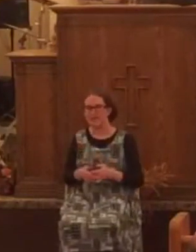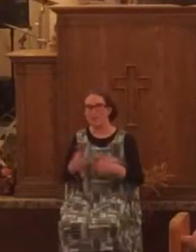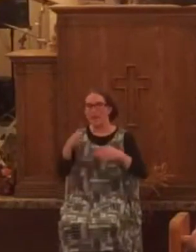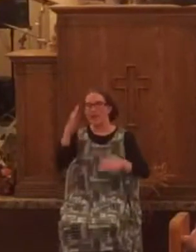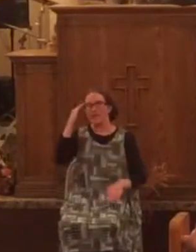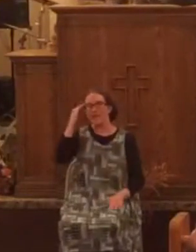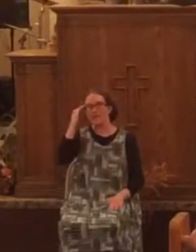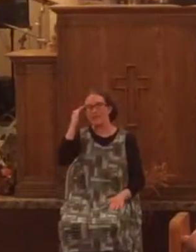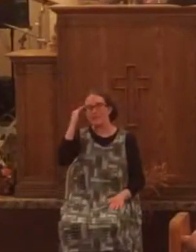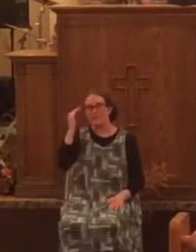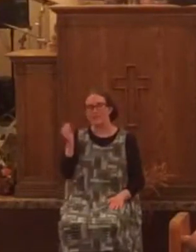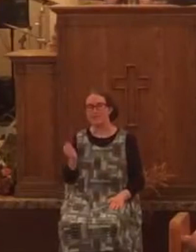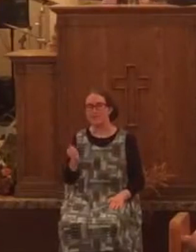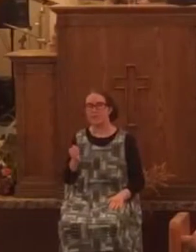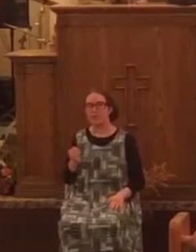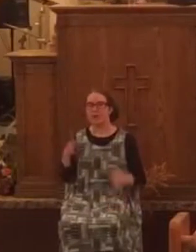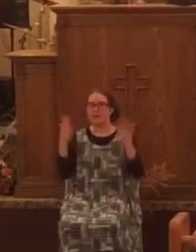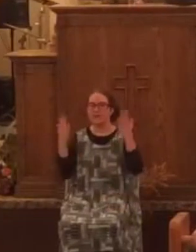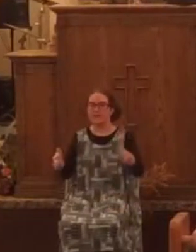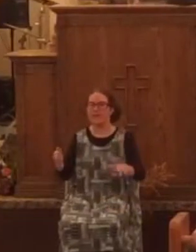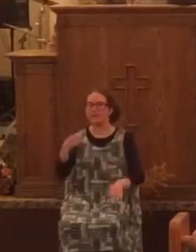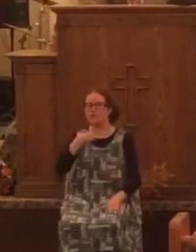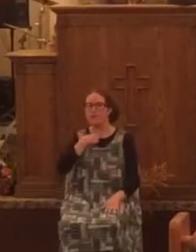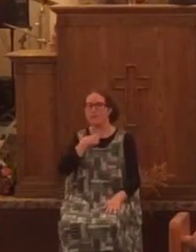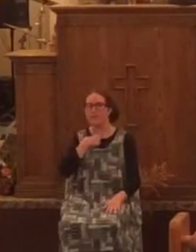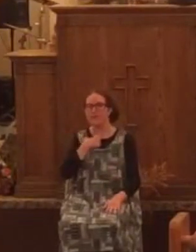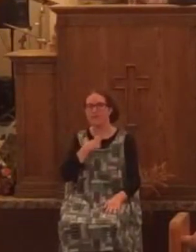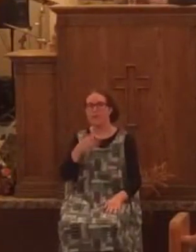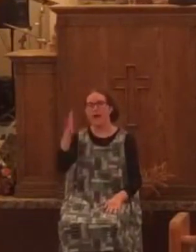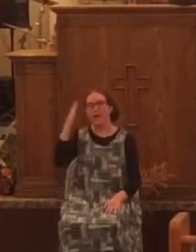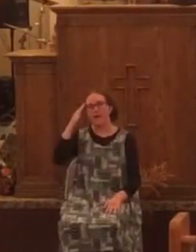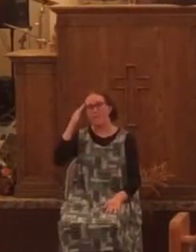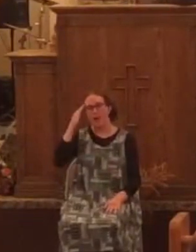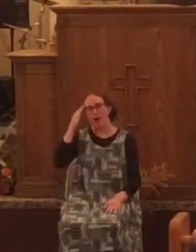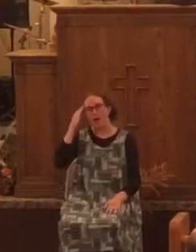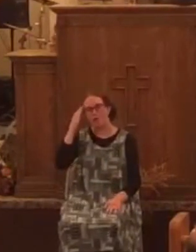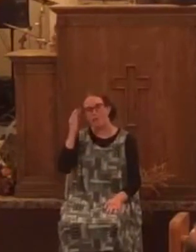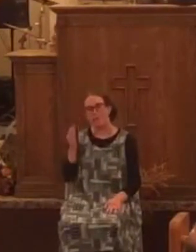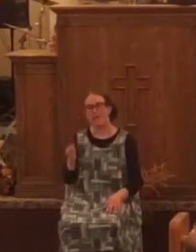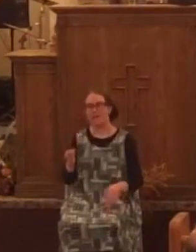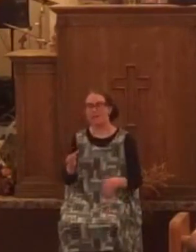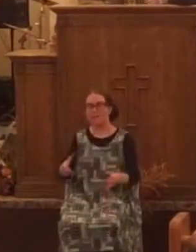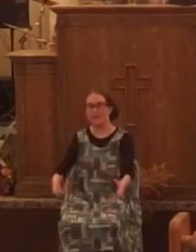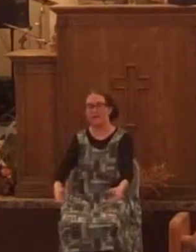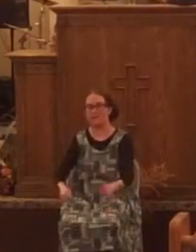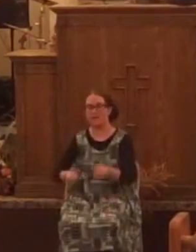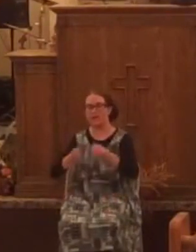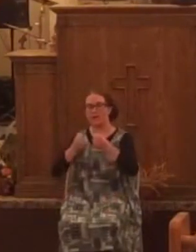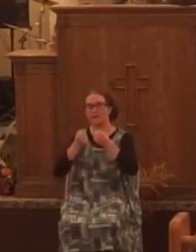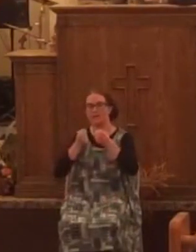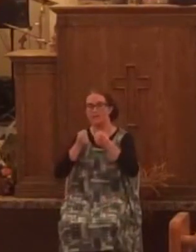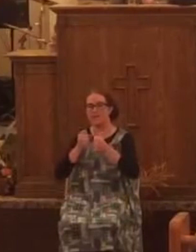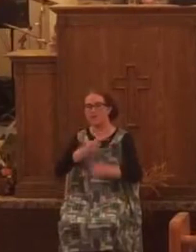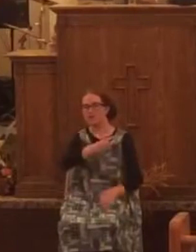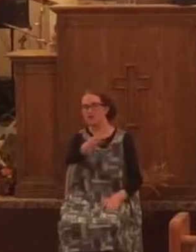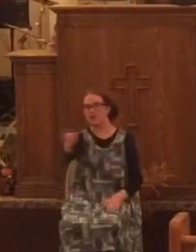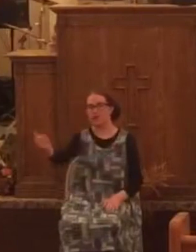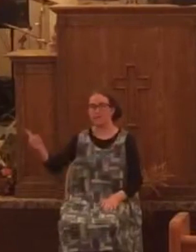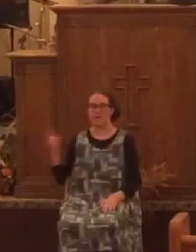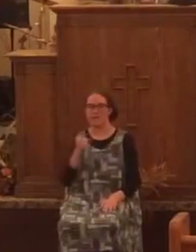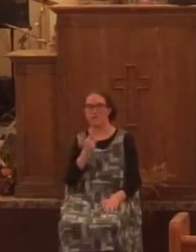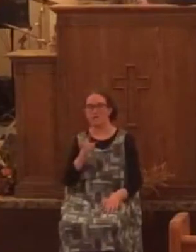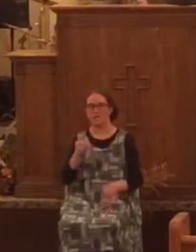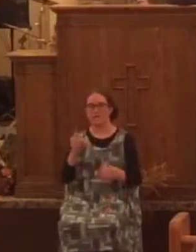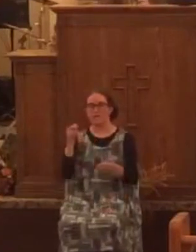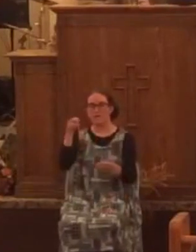I think about what he's done in my life, when I think about how he picked me up, how he turned me around, how